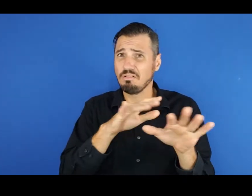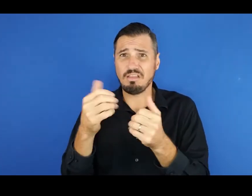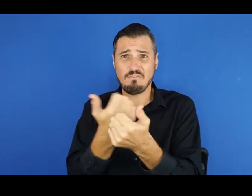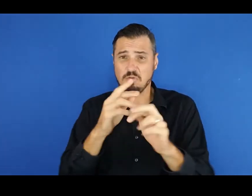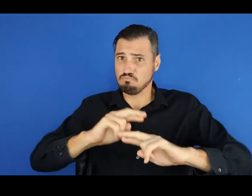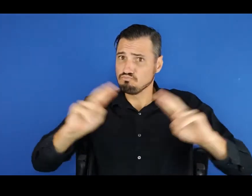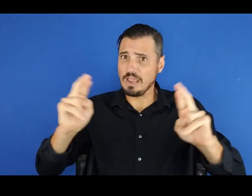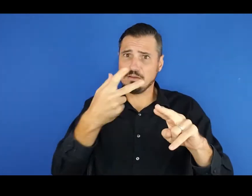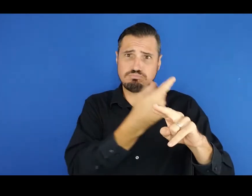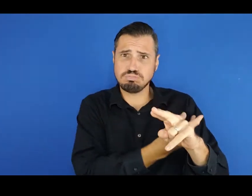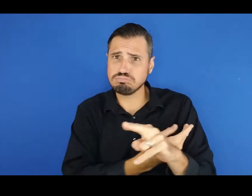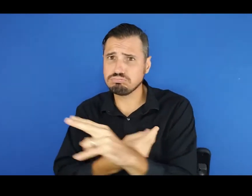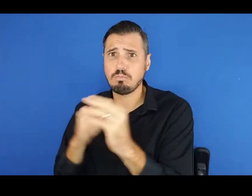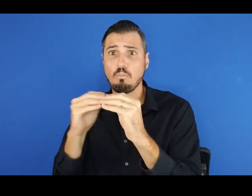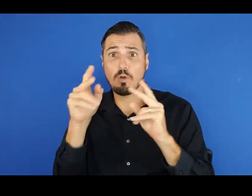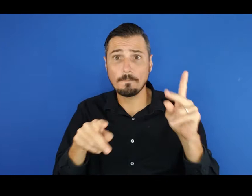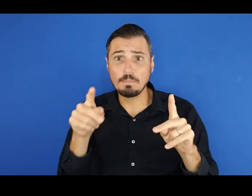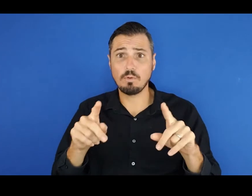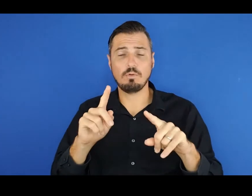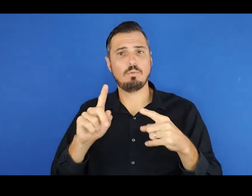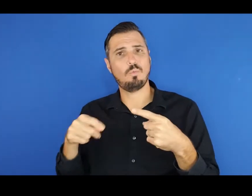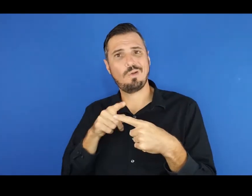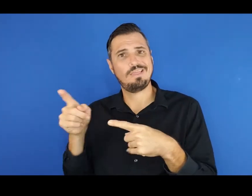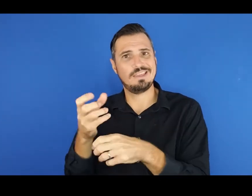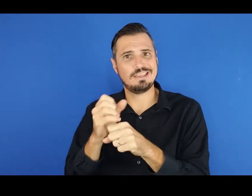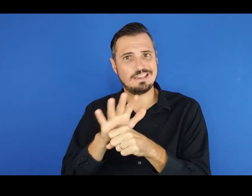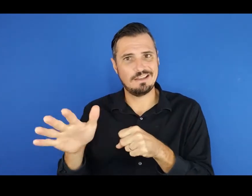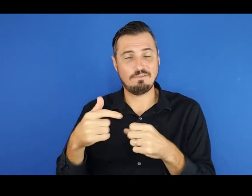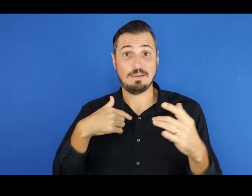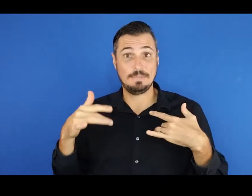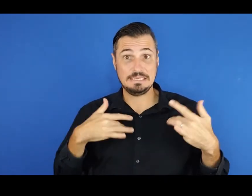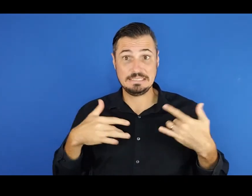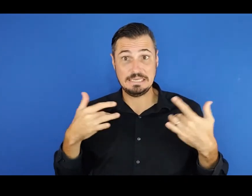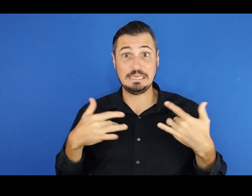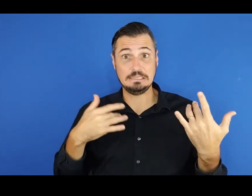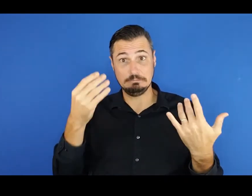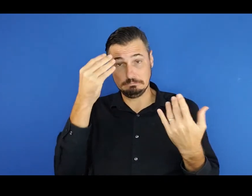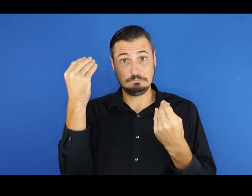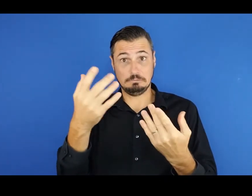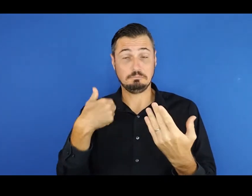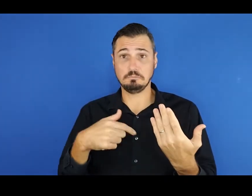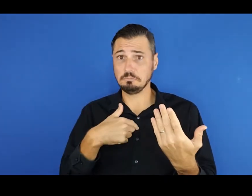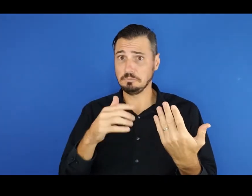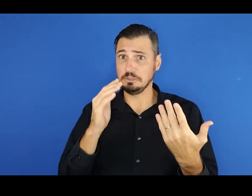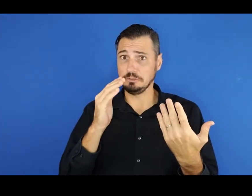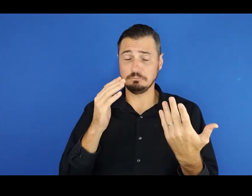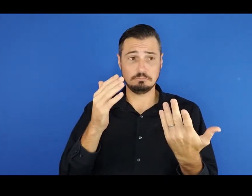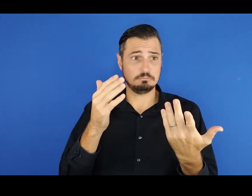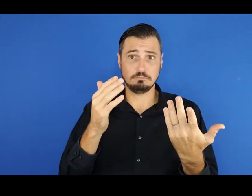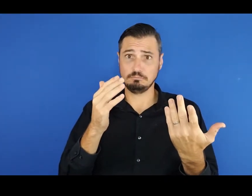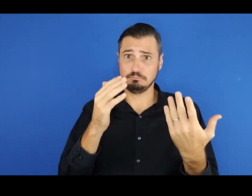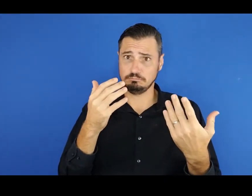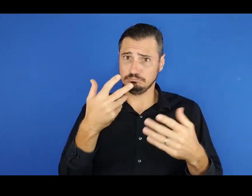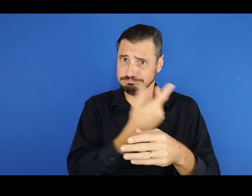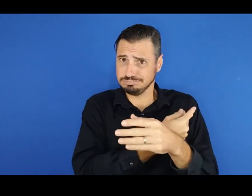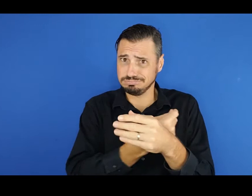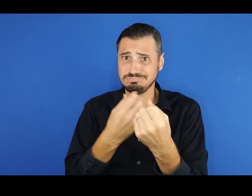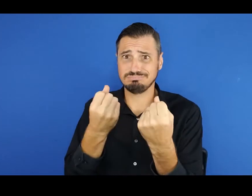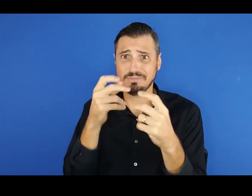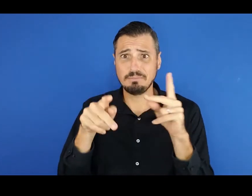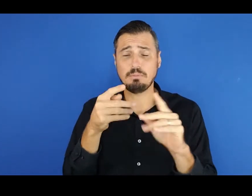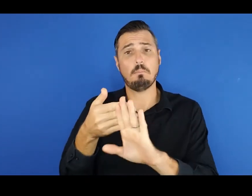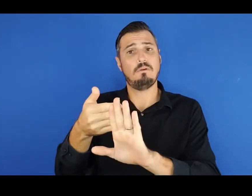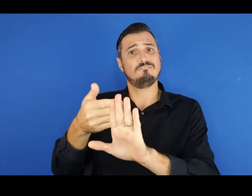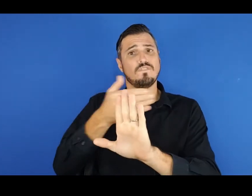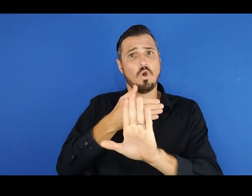moving forward at a brisk pace before Kauai rejoins the Safe Travels program on April 5th. Vaccination provides